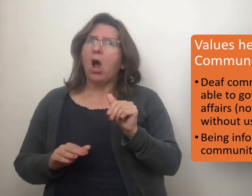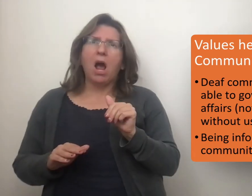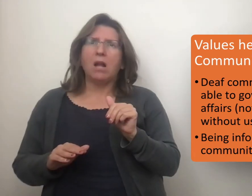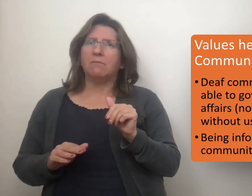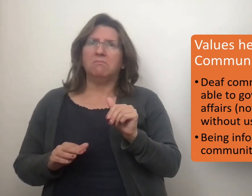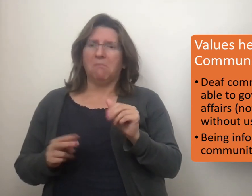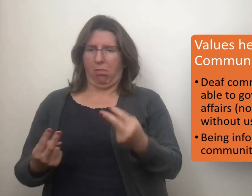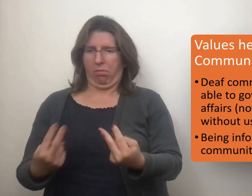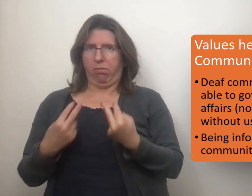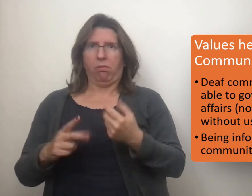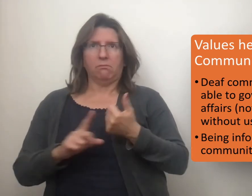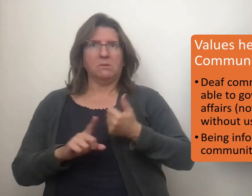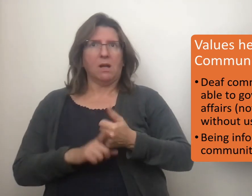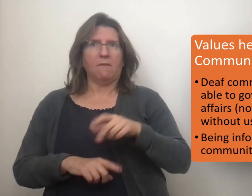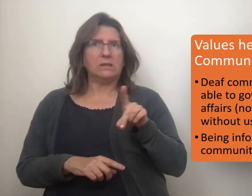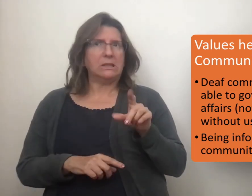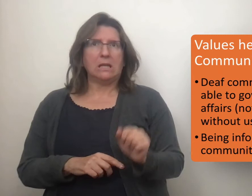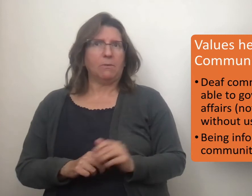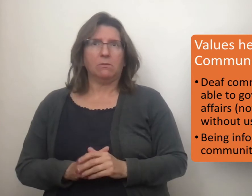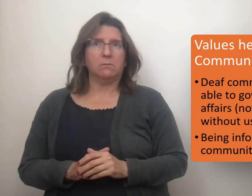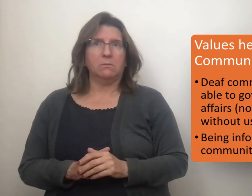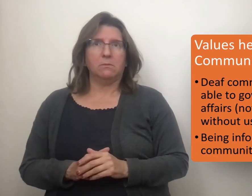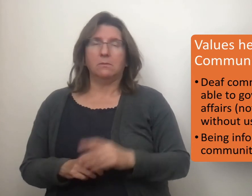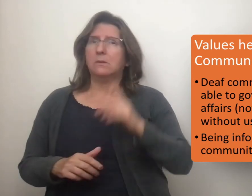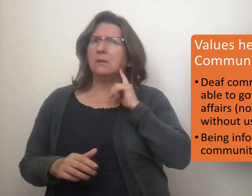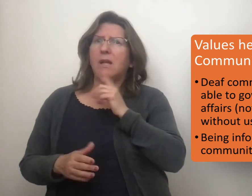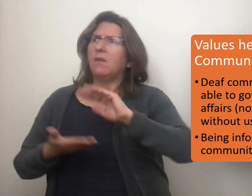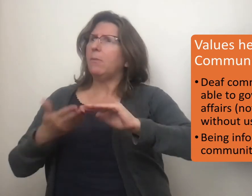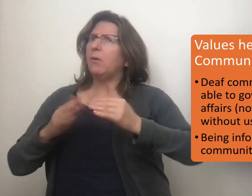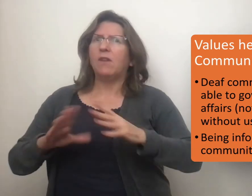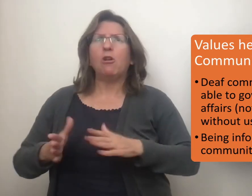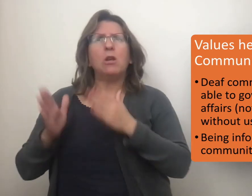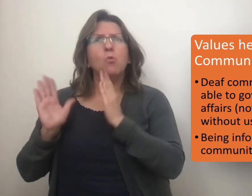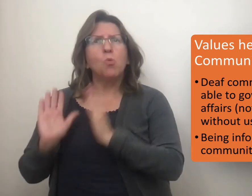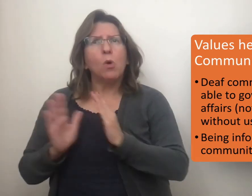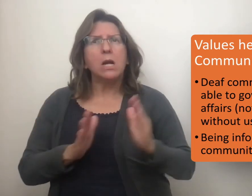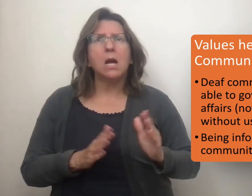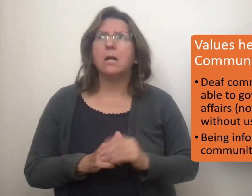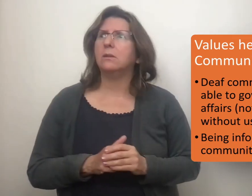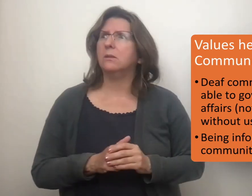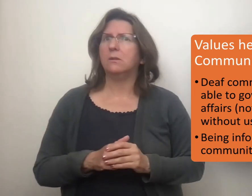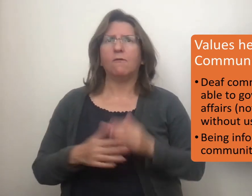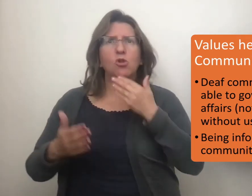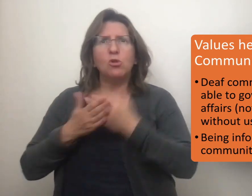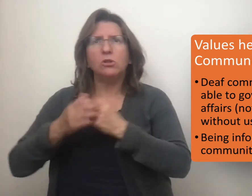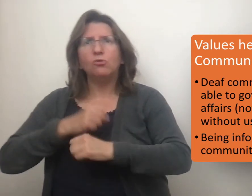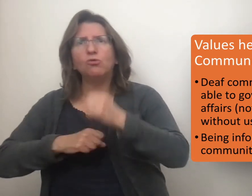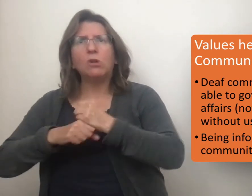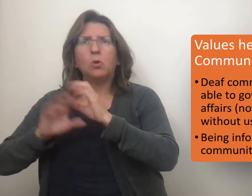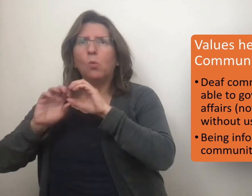Deaf people do not consider themselves disabled. They consider themselves a minority community that governs